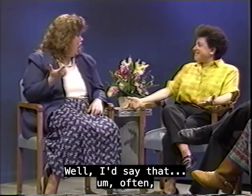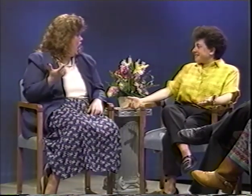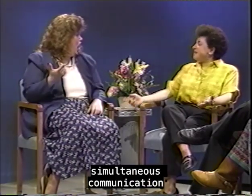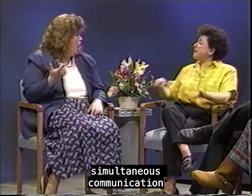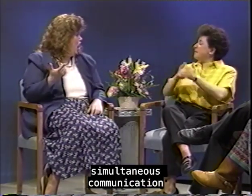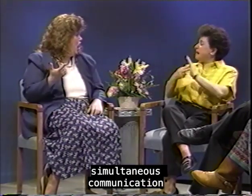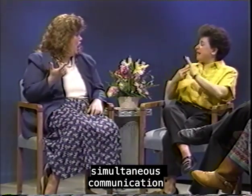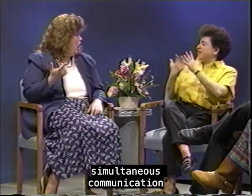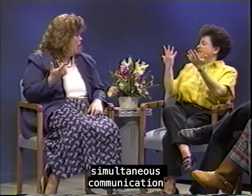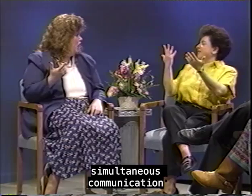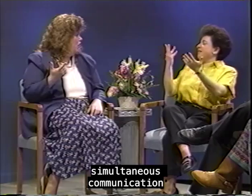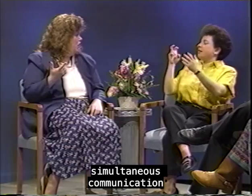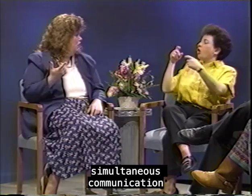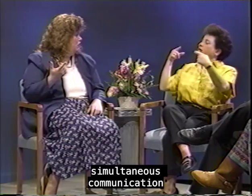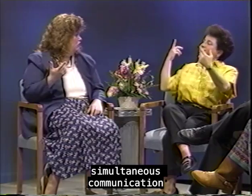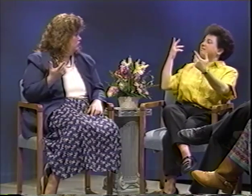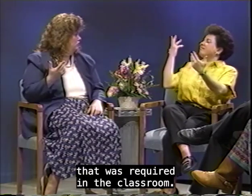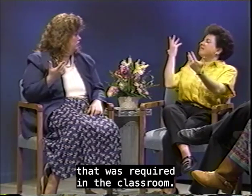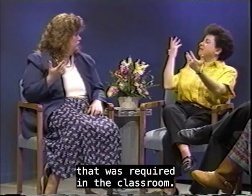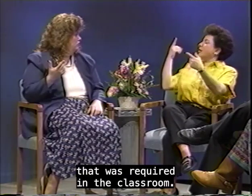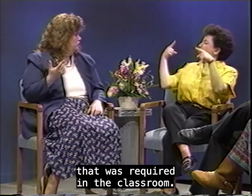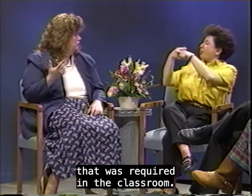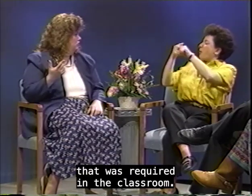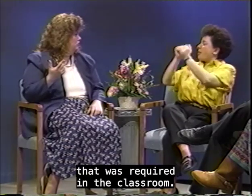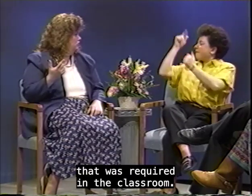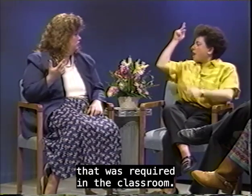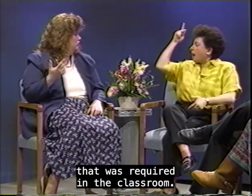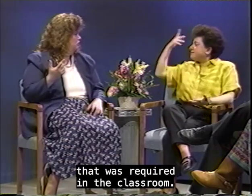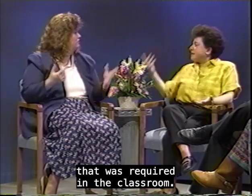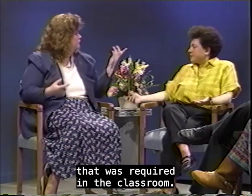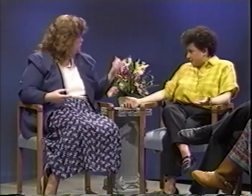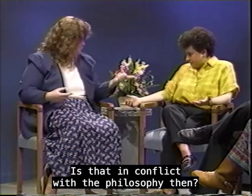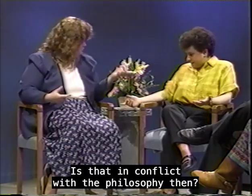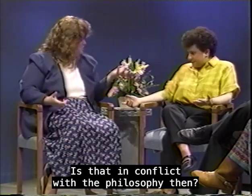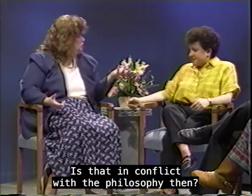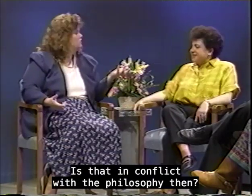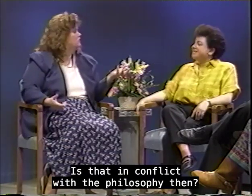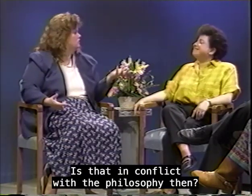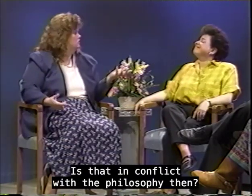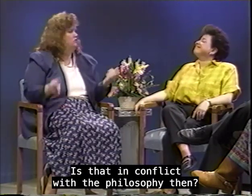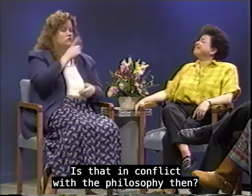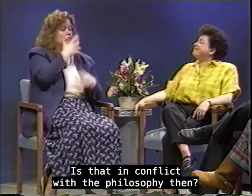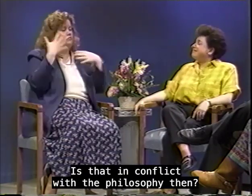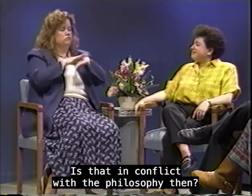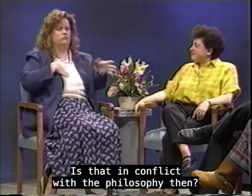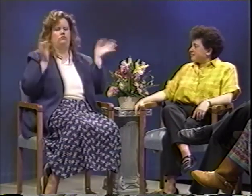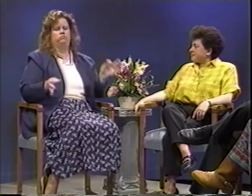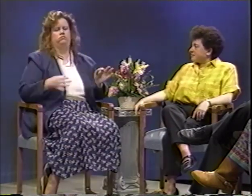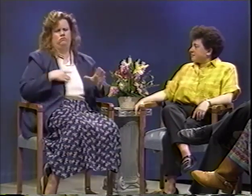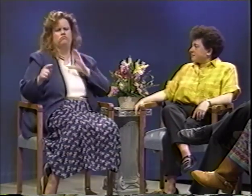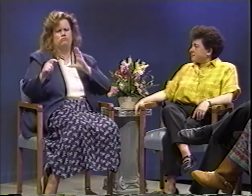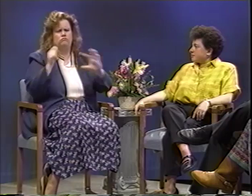often simultaneous communication was something that was required in the classroom. Is that in conflict with the philosophy then?